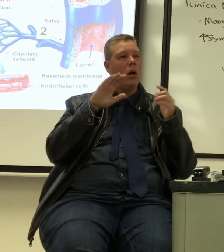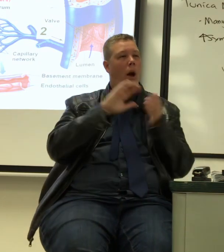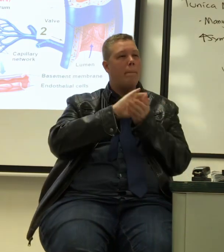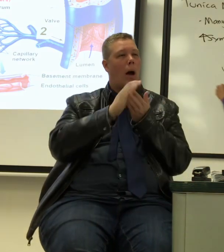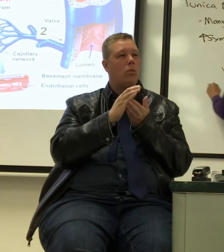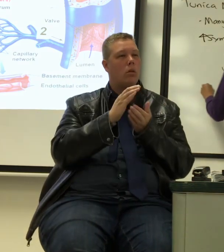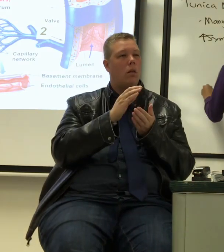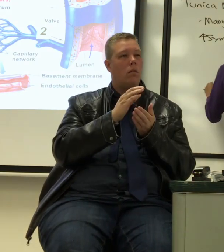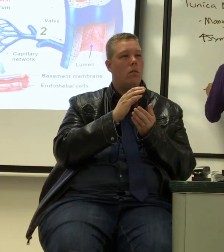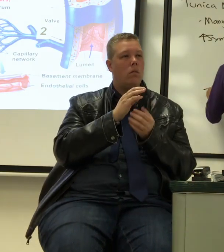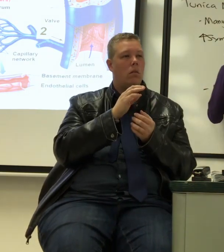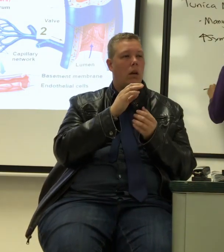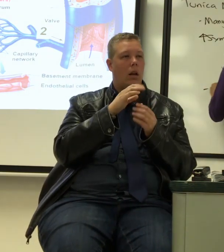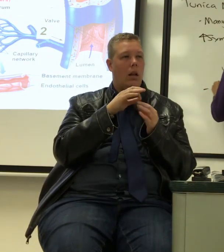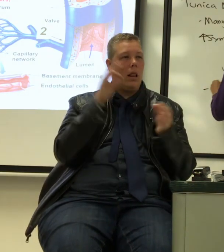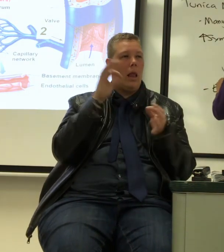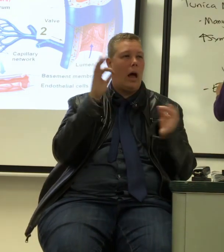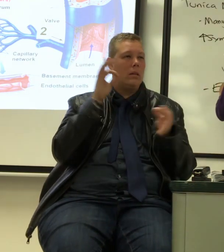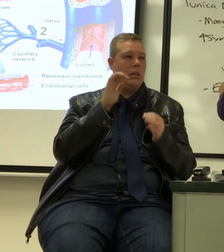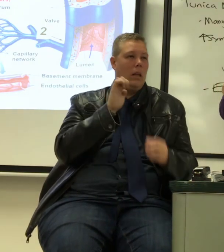in the TM.